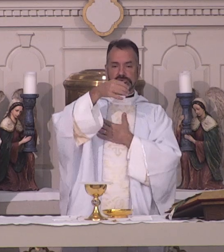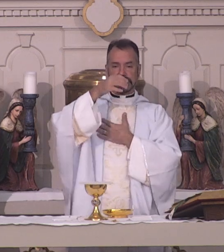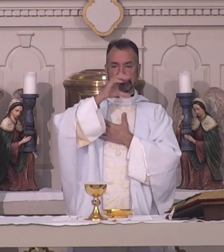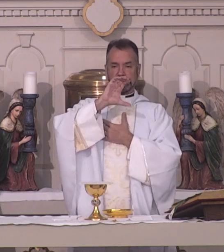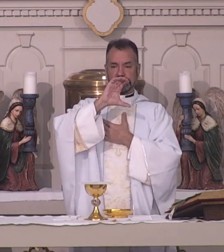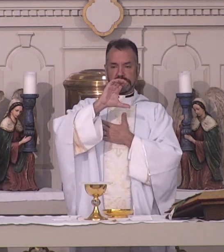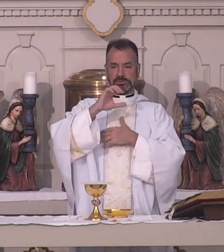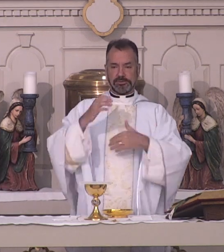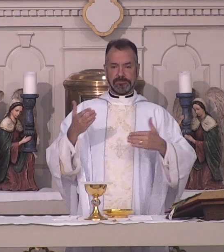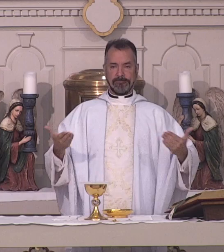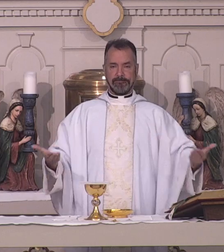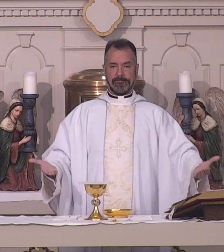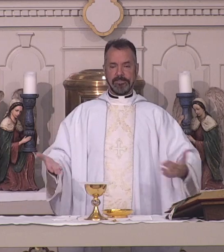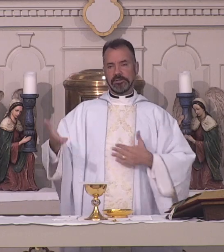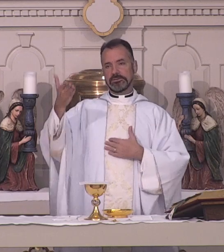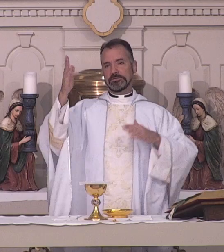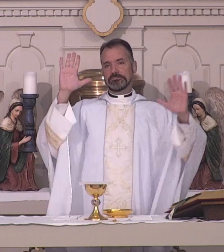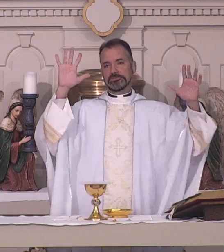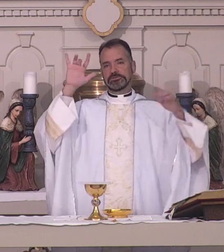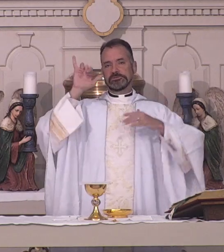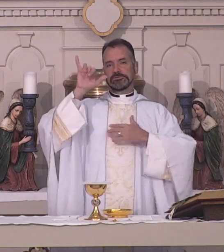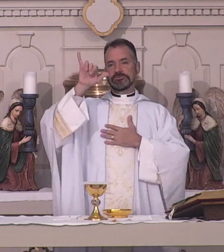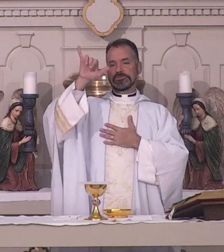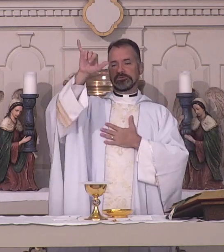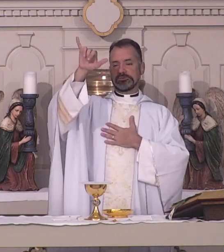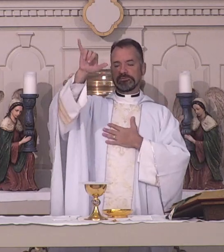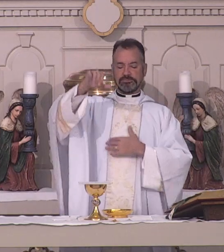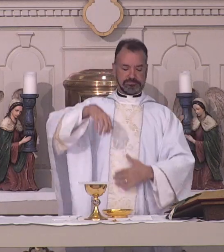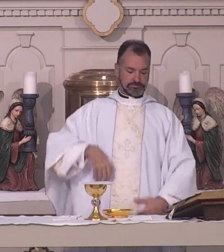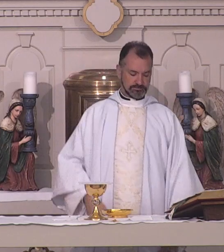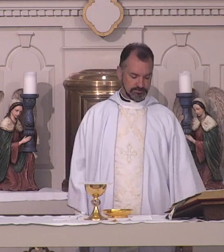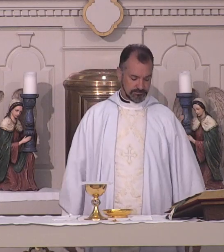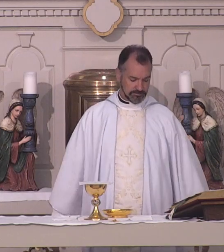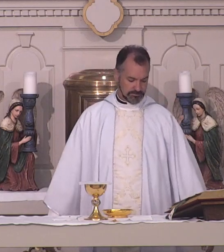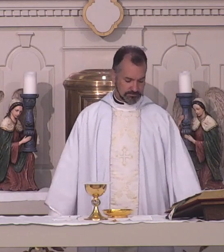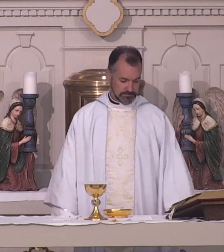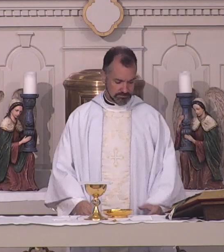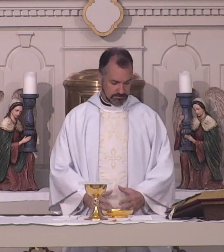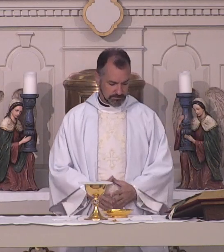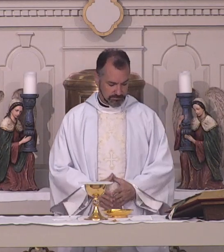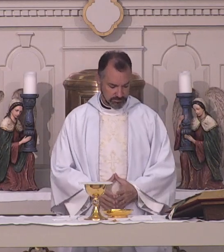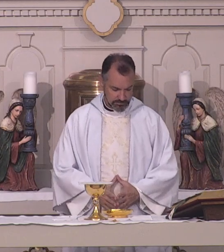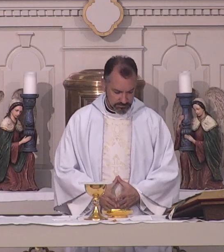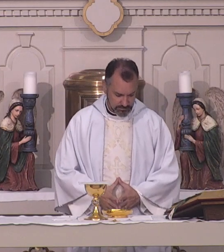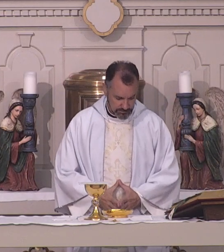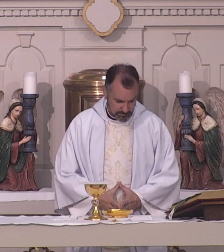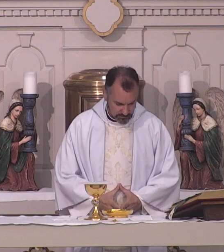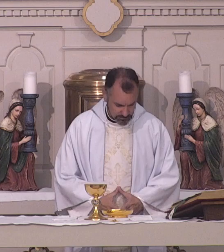It will become our spiritual drink. Blessed be God forever.